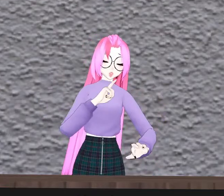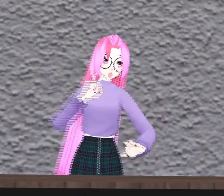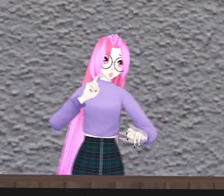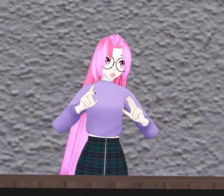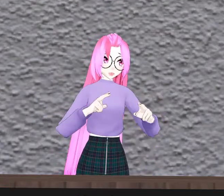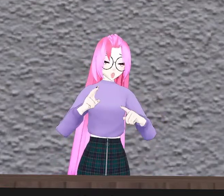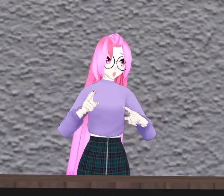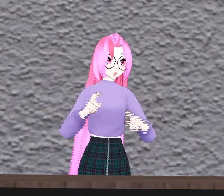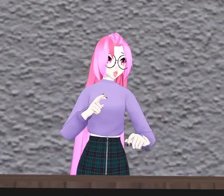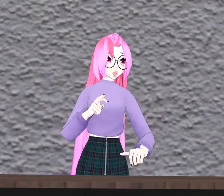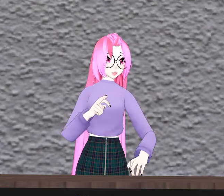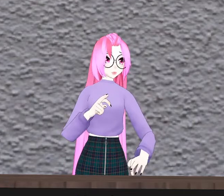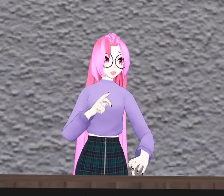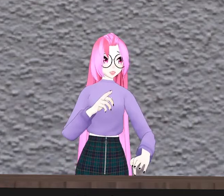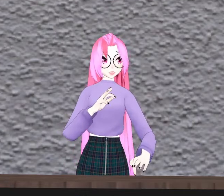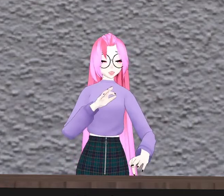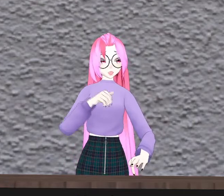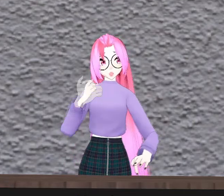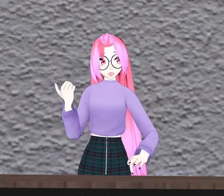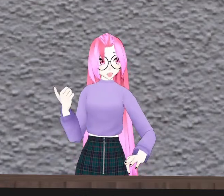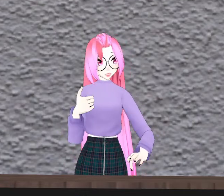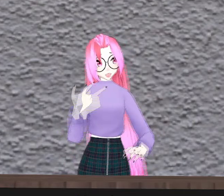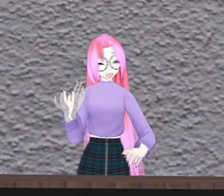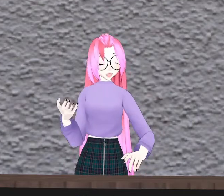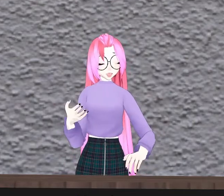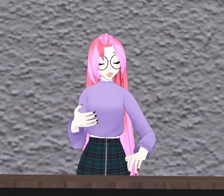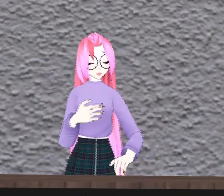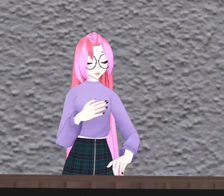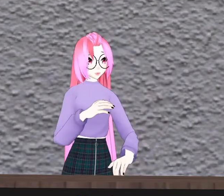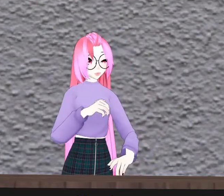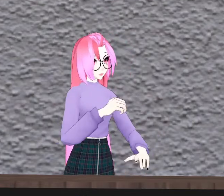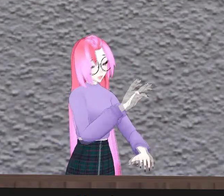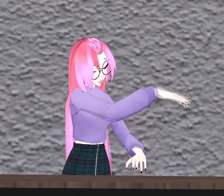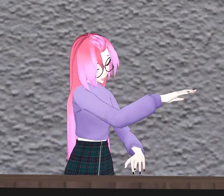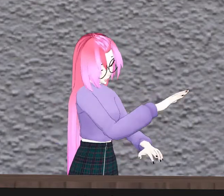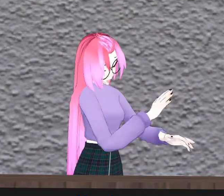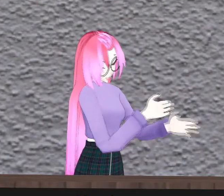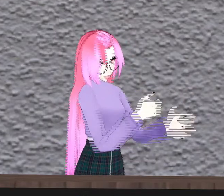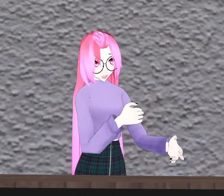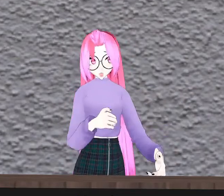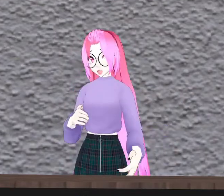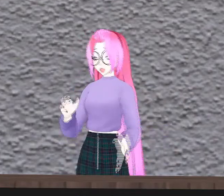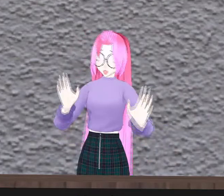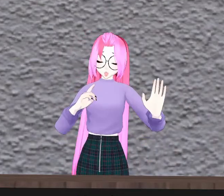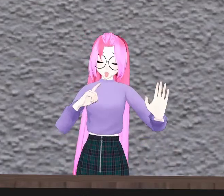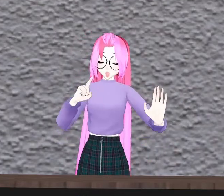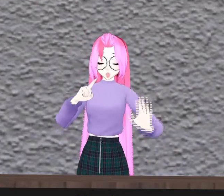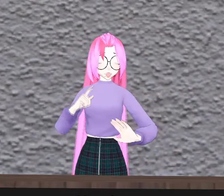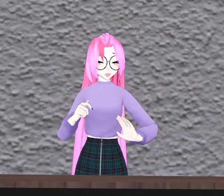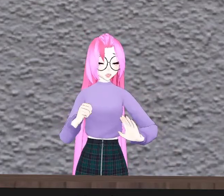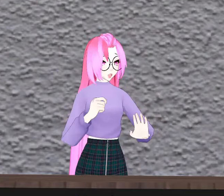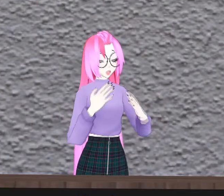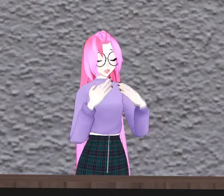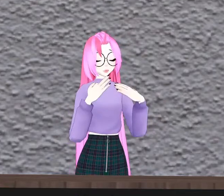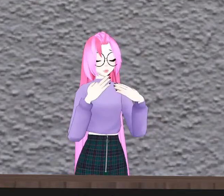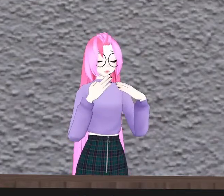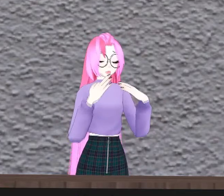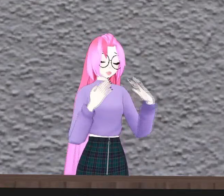deaf people. Like, it's a really big thing where it's like, oh, hey, can I help you? They're like, oh, sorry, I'm deaf. And I go, oh,